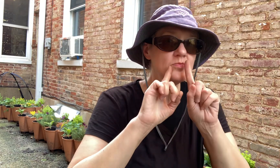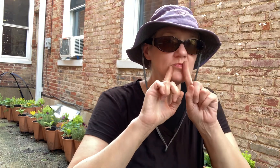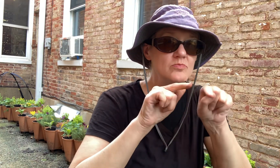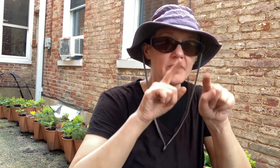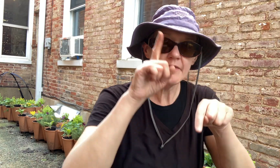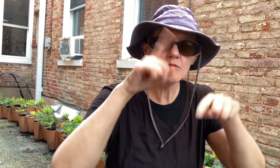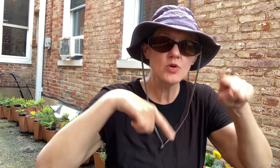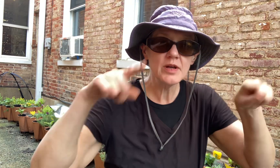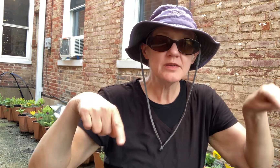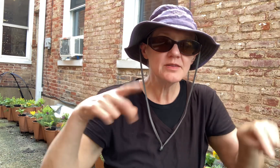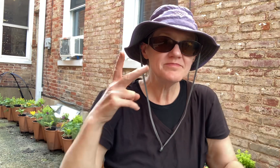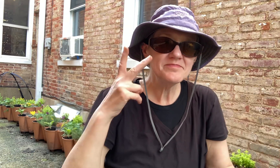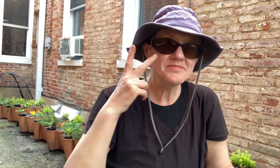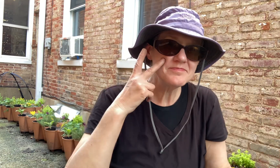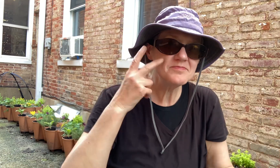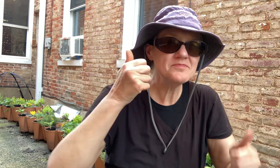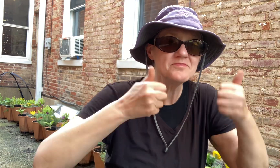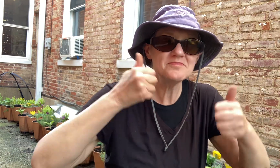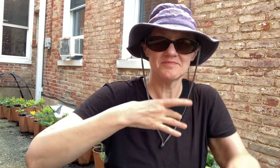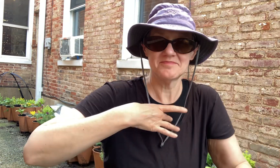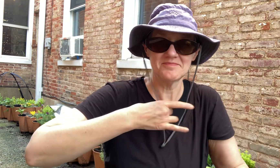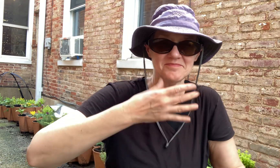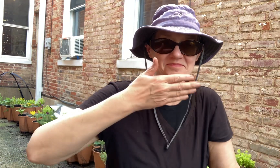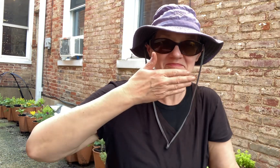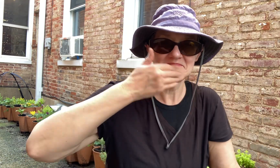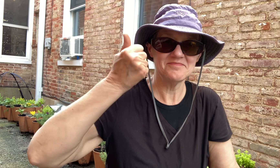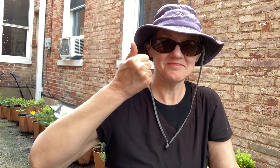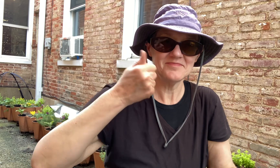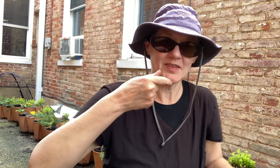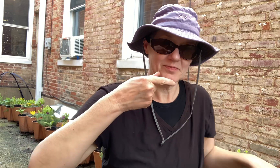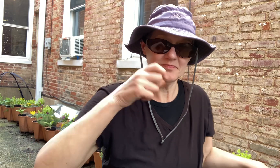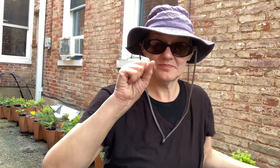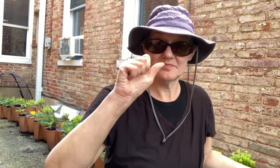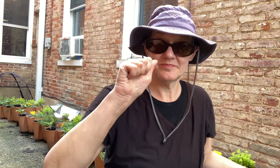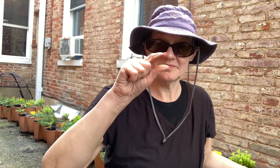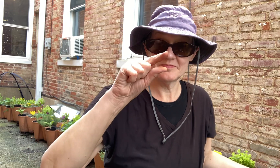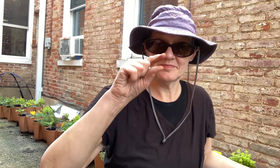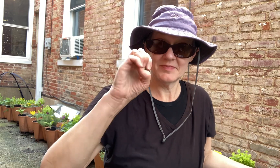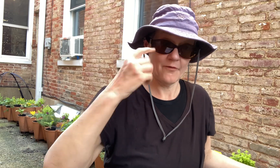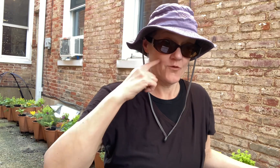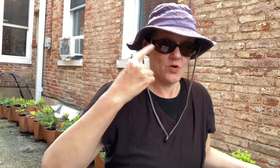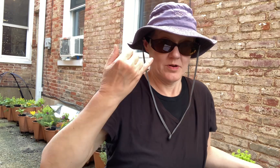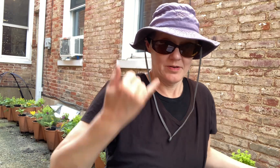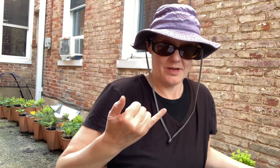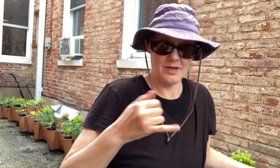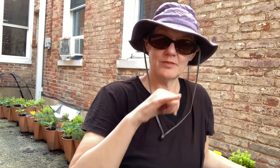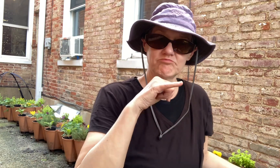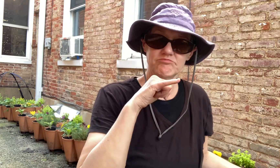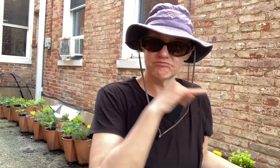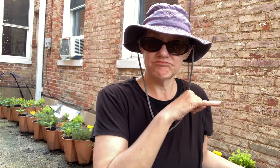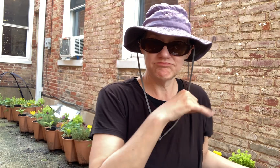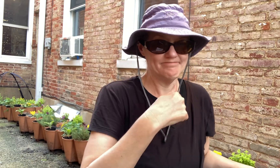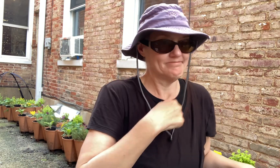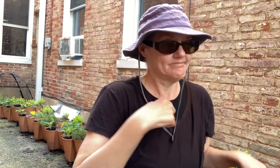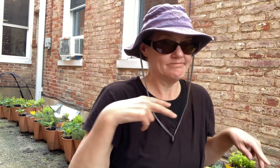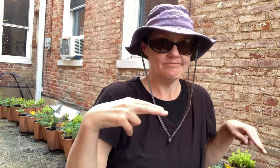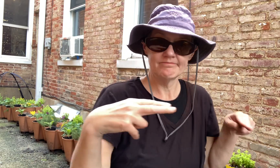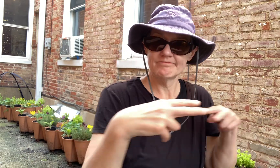So I've ordered a variety of herbs to see which one I like best. So for now, I've really heavily